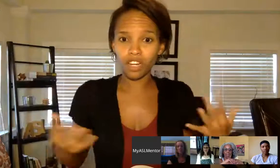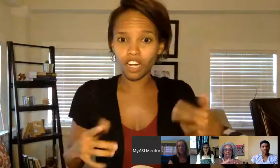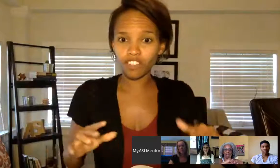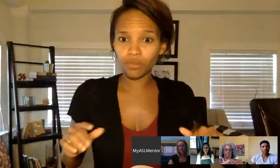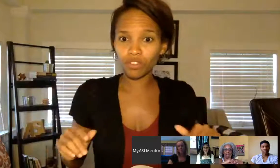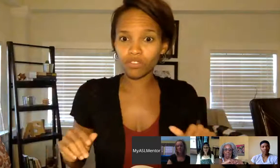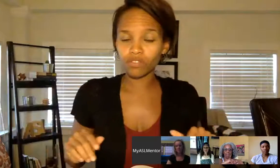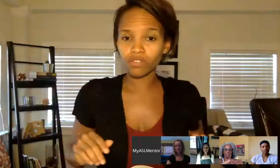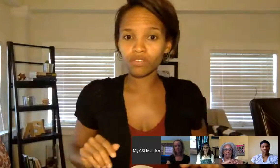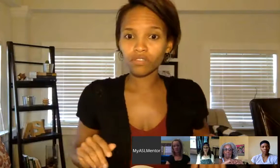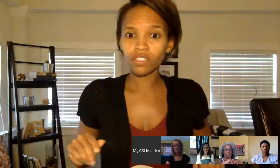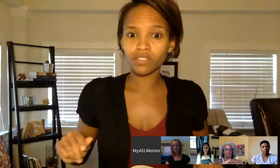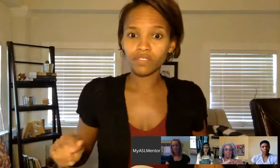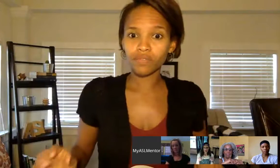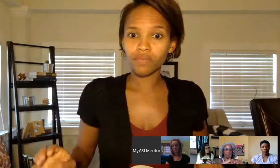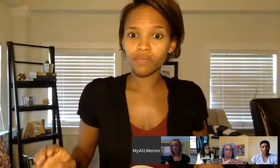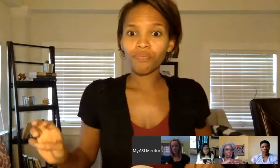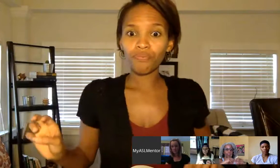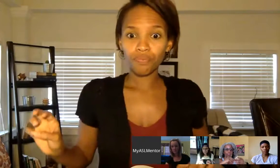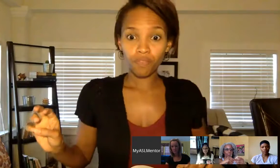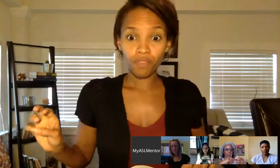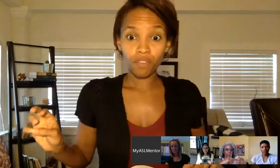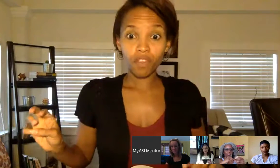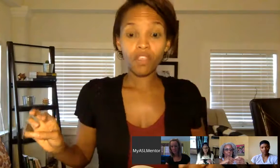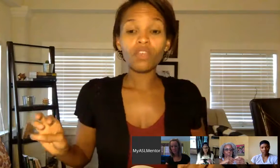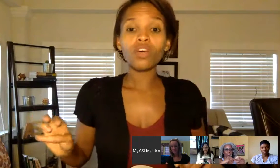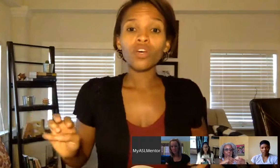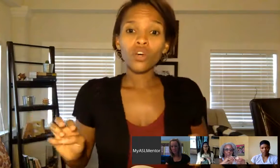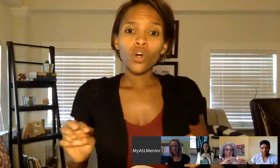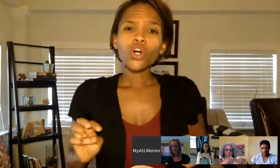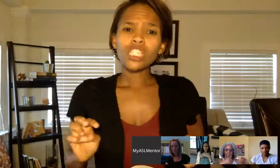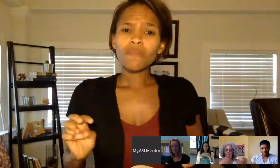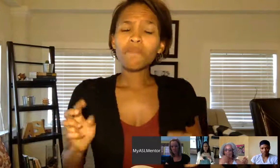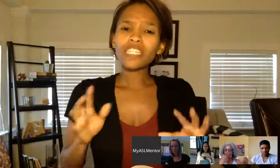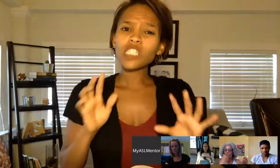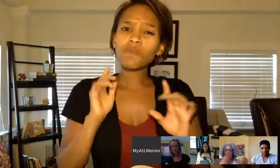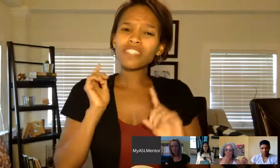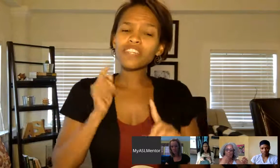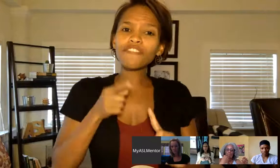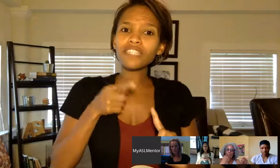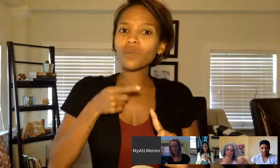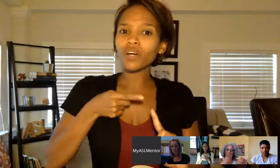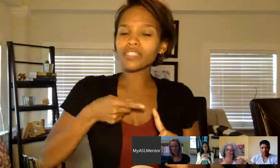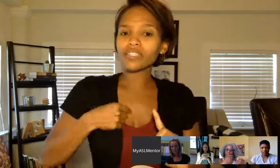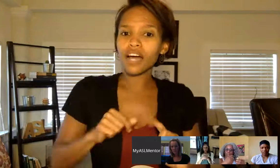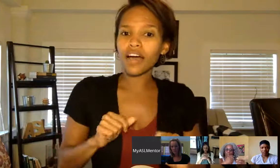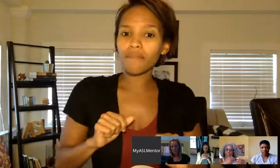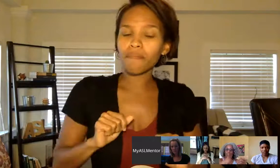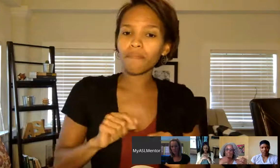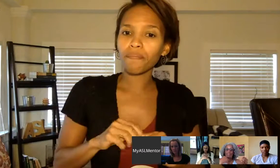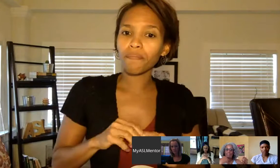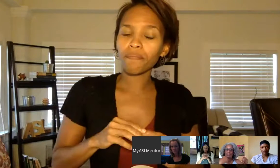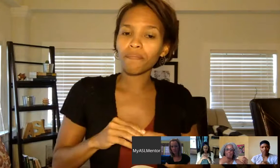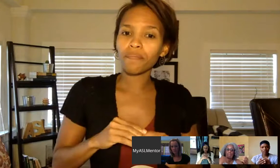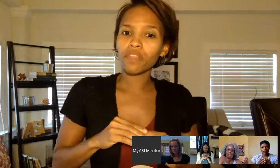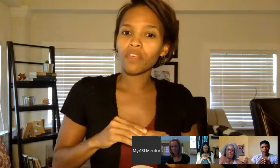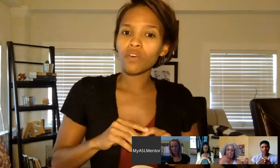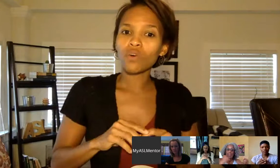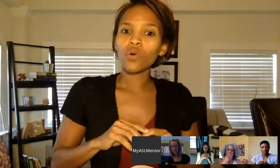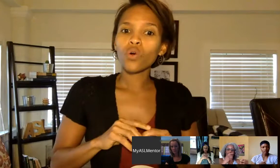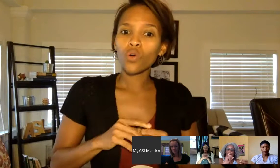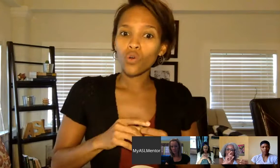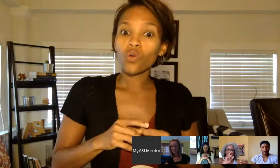little bit uncomfortable. But specifically, what's the time?